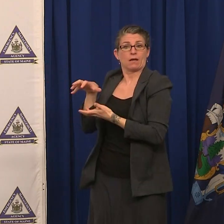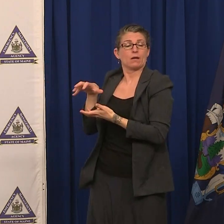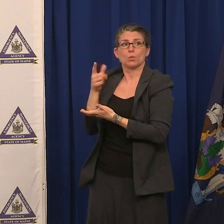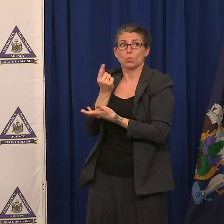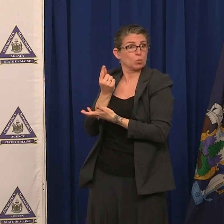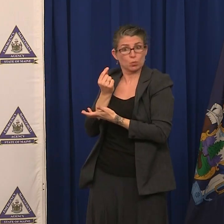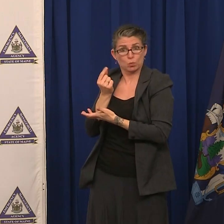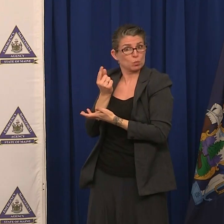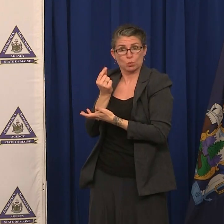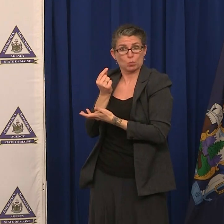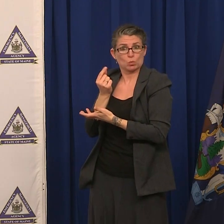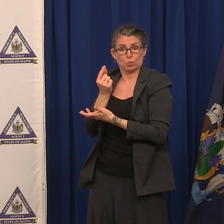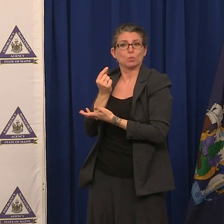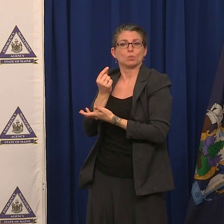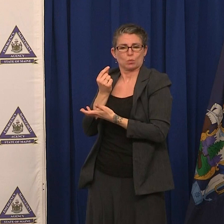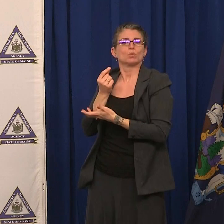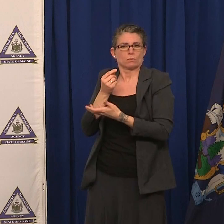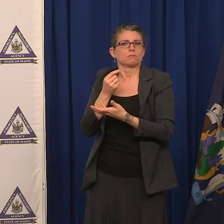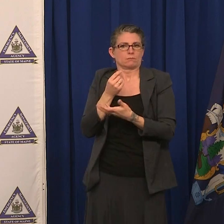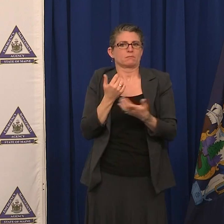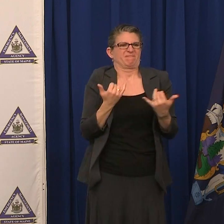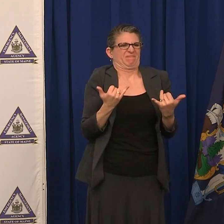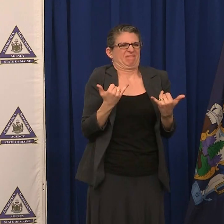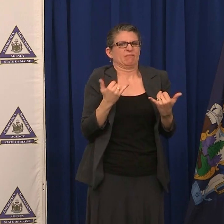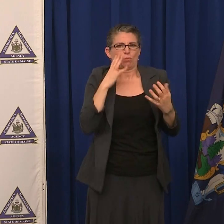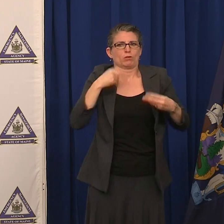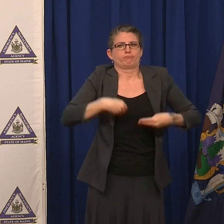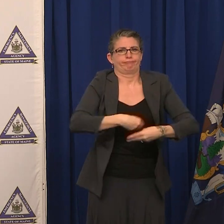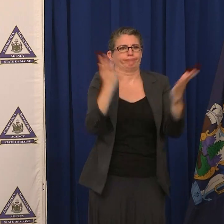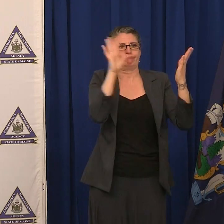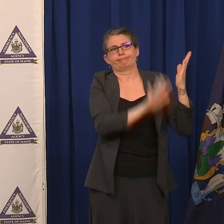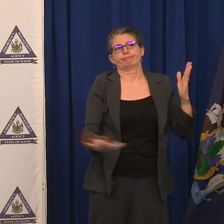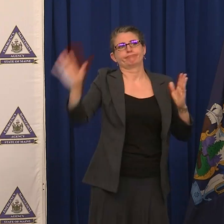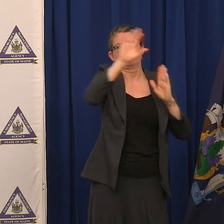that cache is now in the process of being distributed as well.